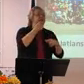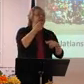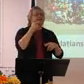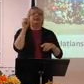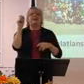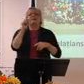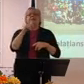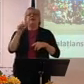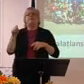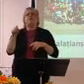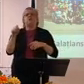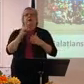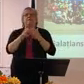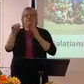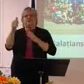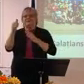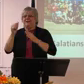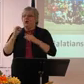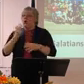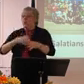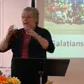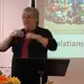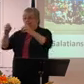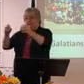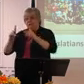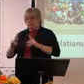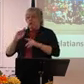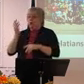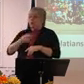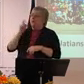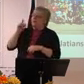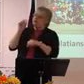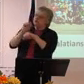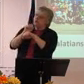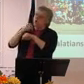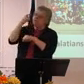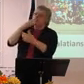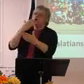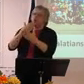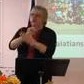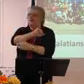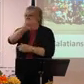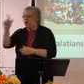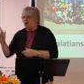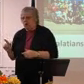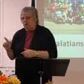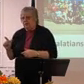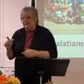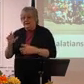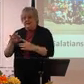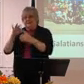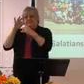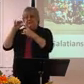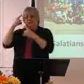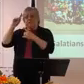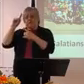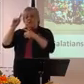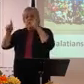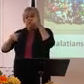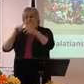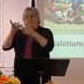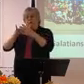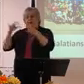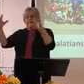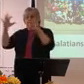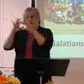therefore, verse 10, as we have opportunity, we must work for the good of all, especially for those who belong